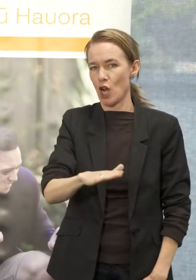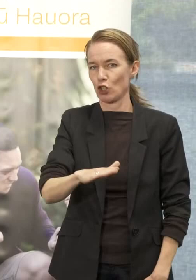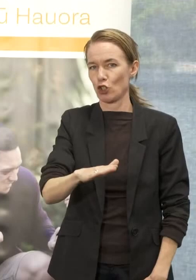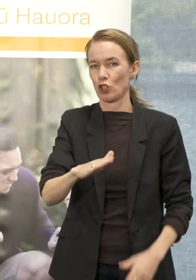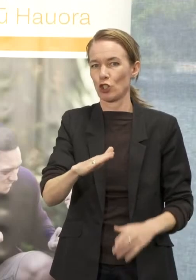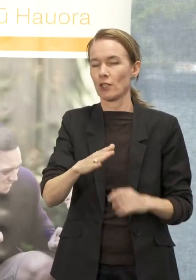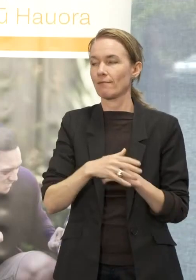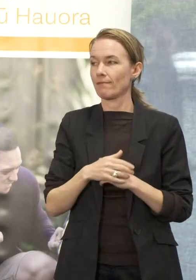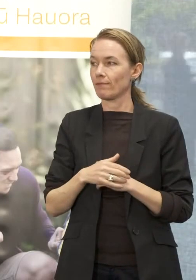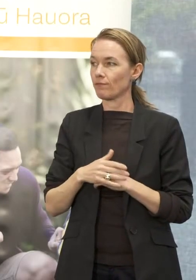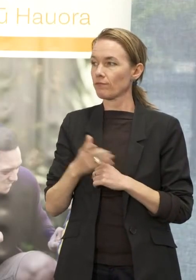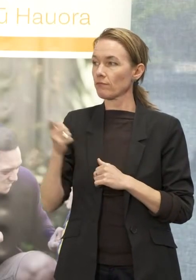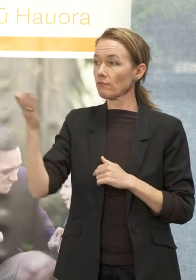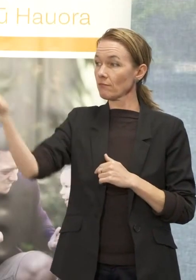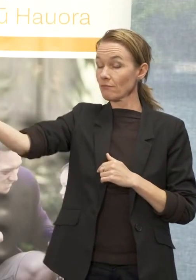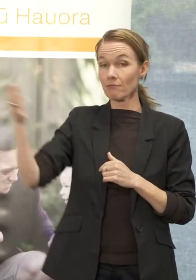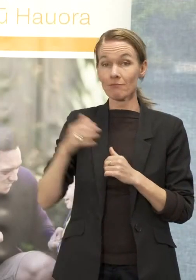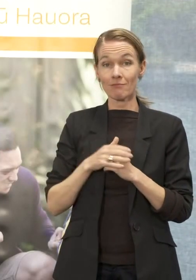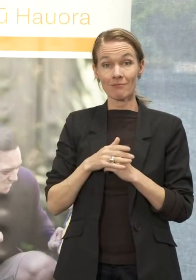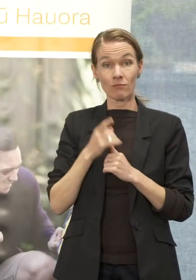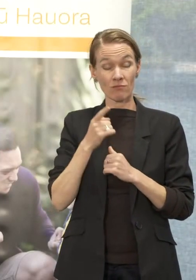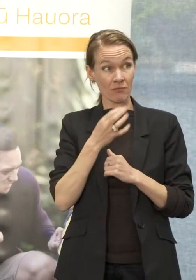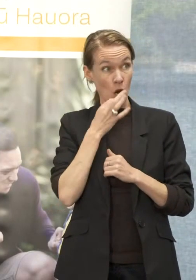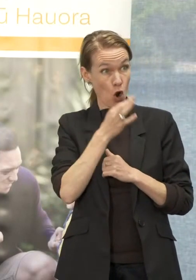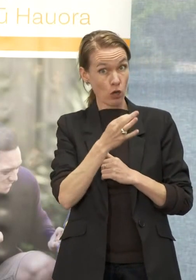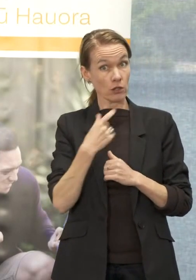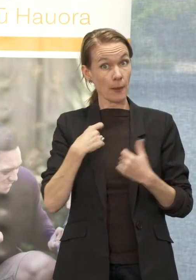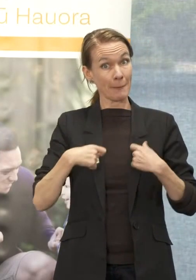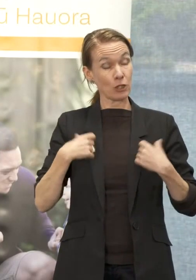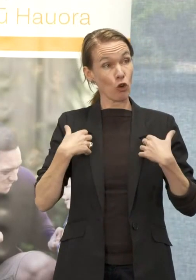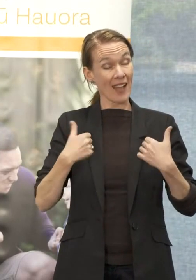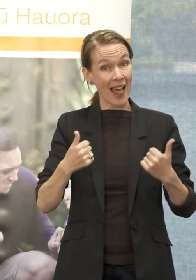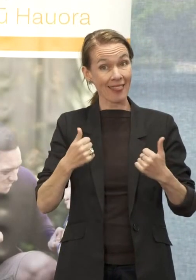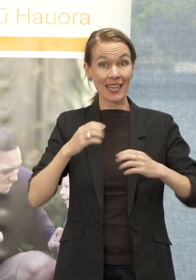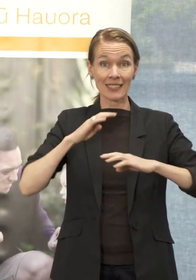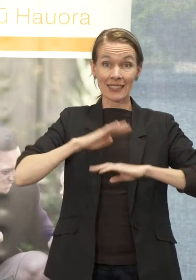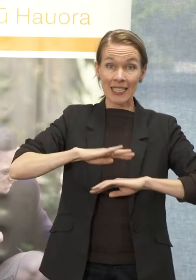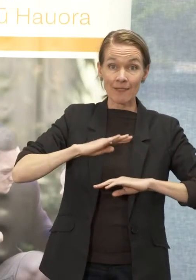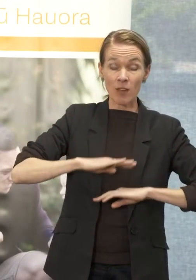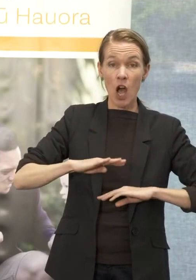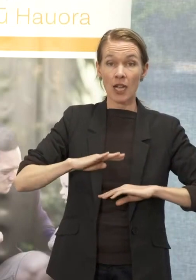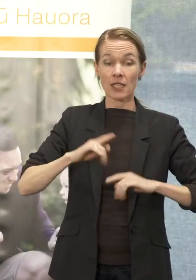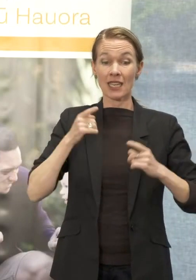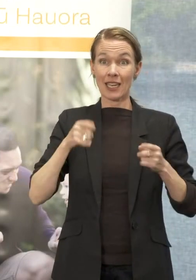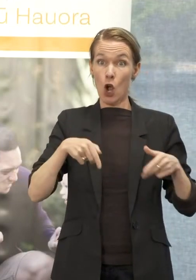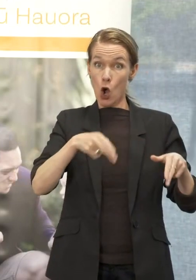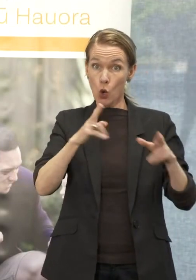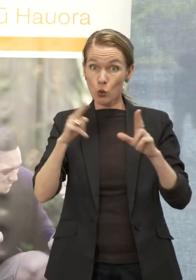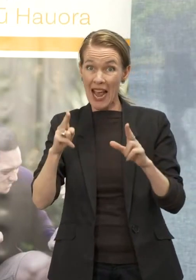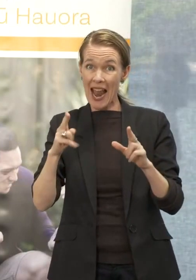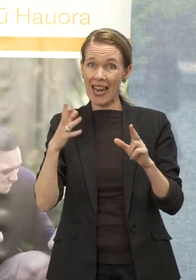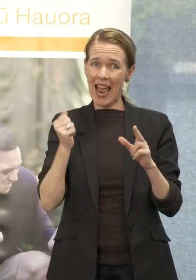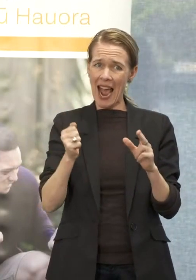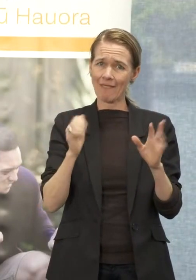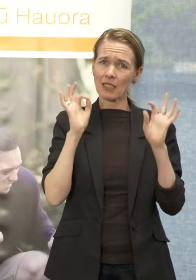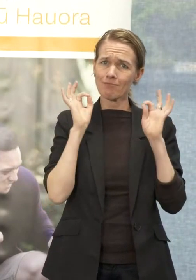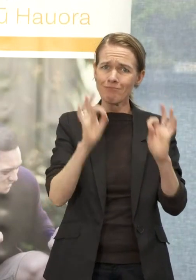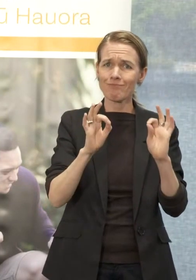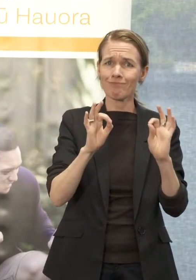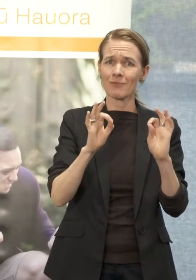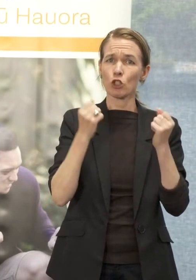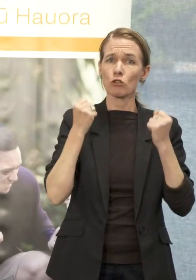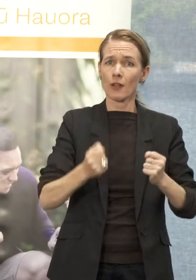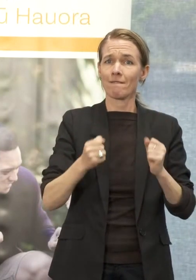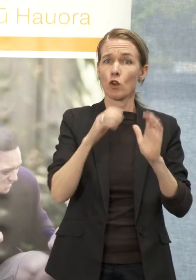the Ministry is satisfied with cleanliness and protection measures that are in place at these managed isolation facilities, given